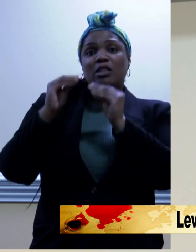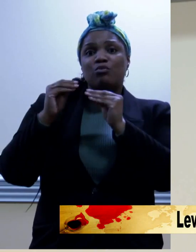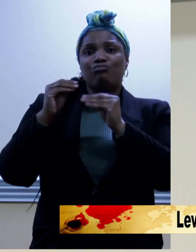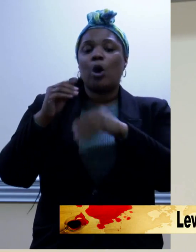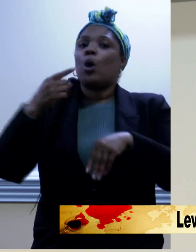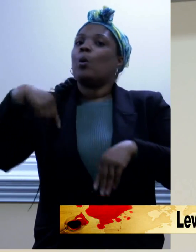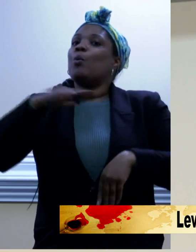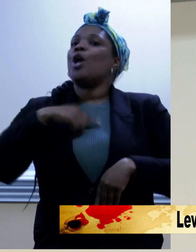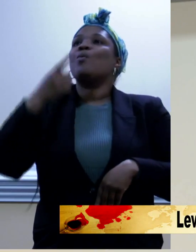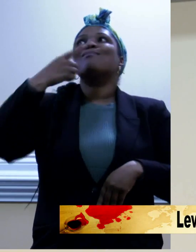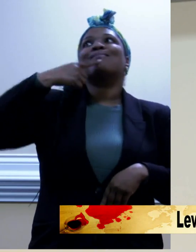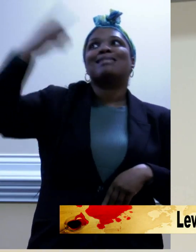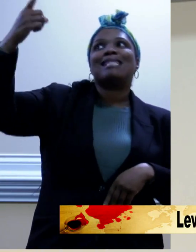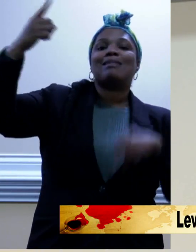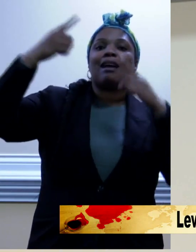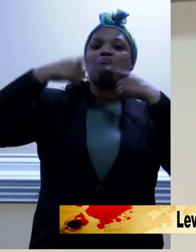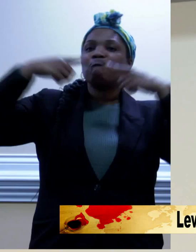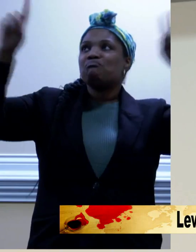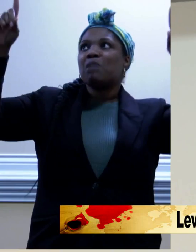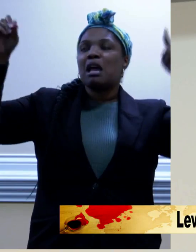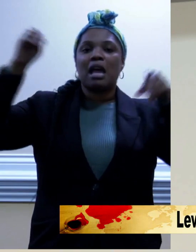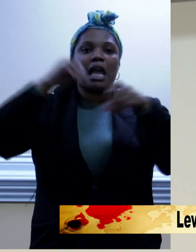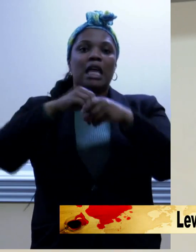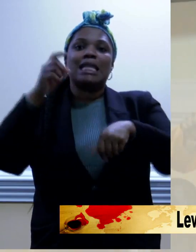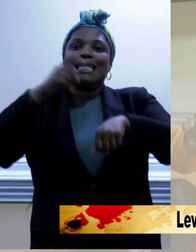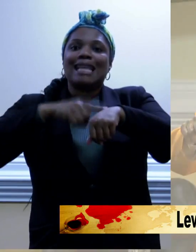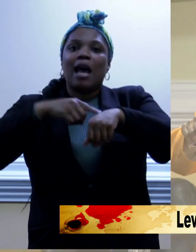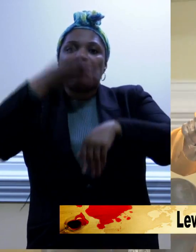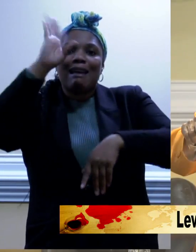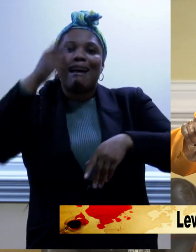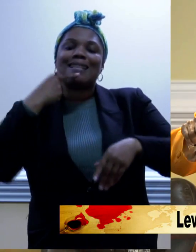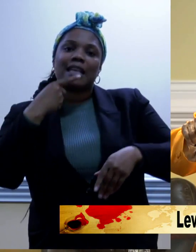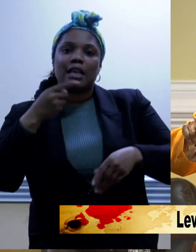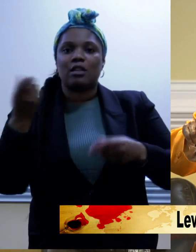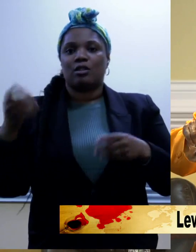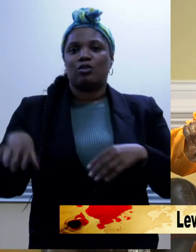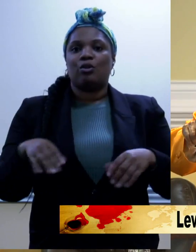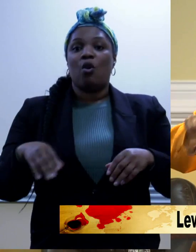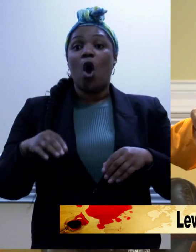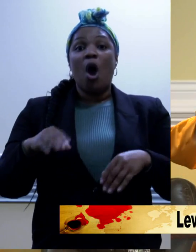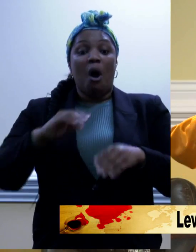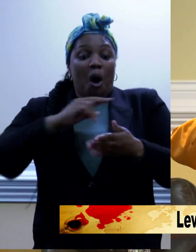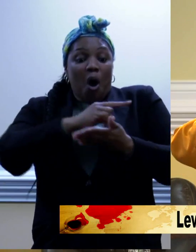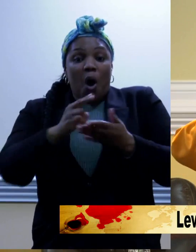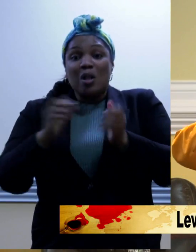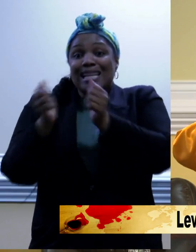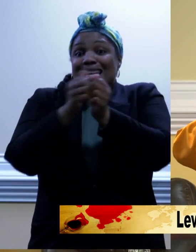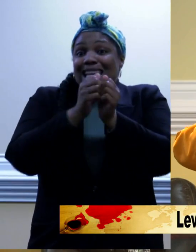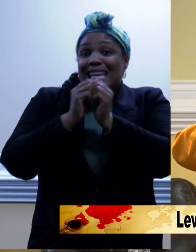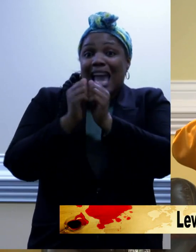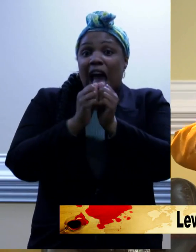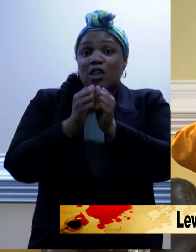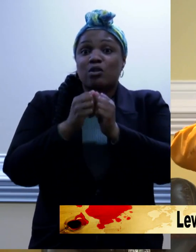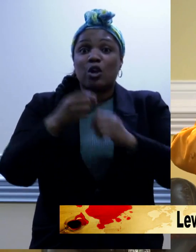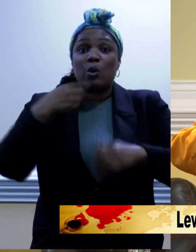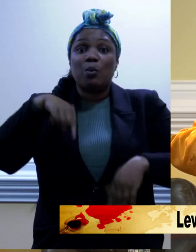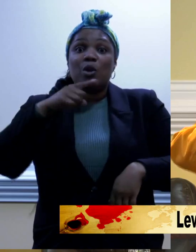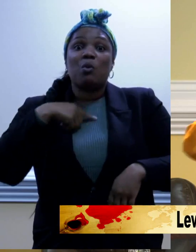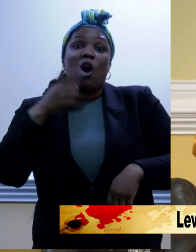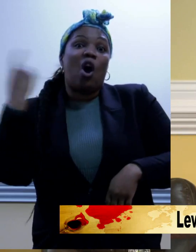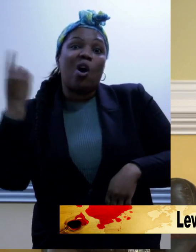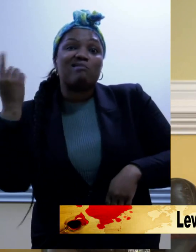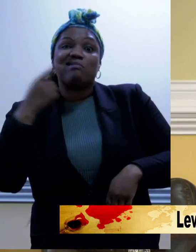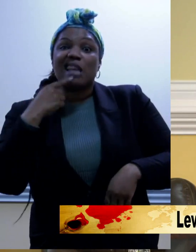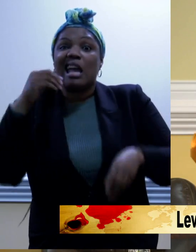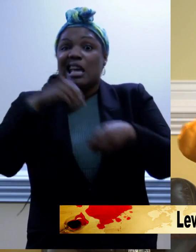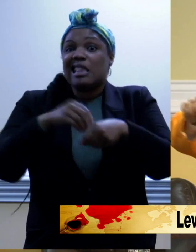shall proclaim in their seasons. Even holy gathering, which you shall proclaim in their season. That